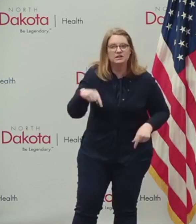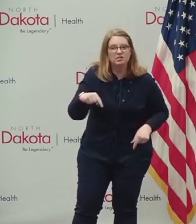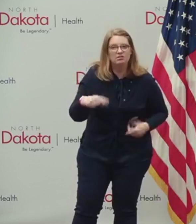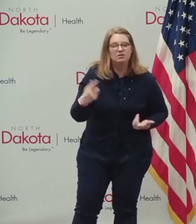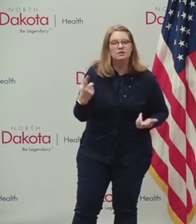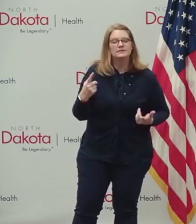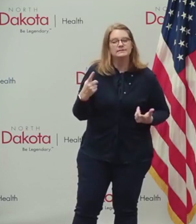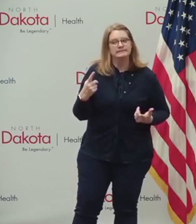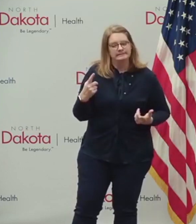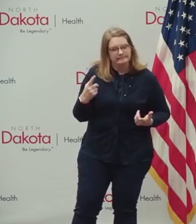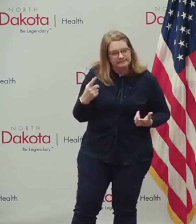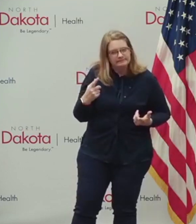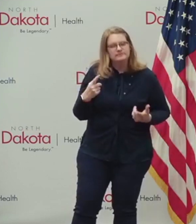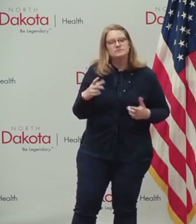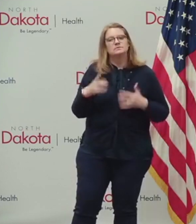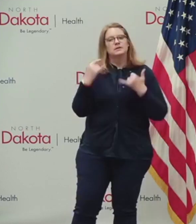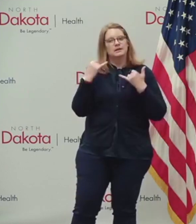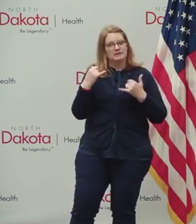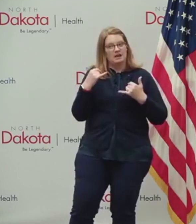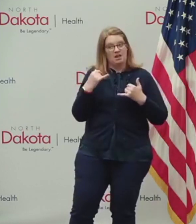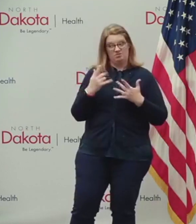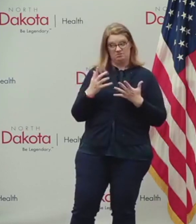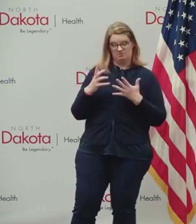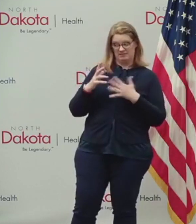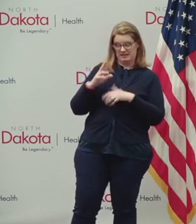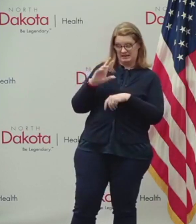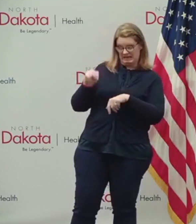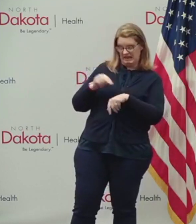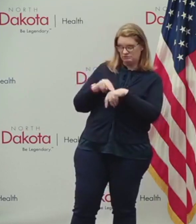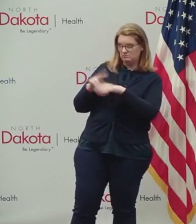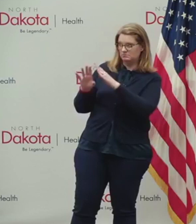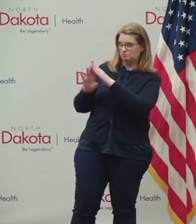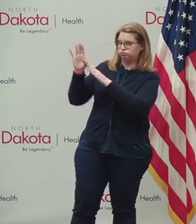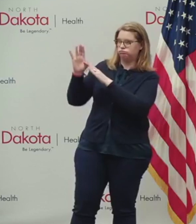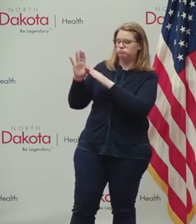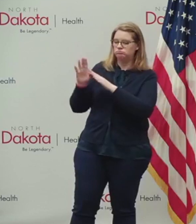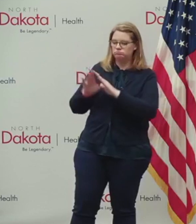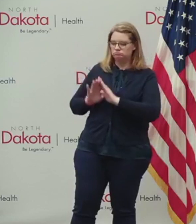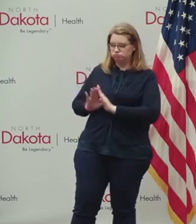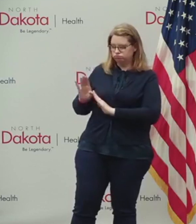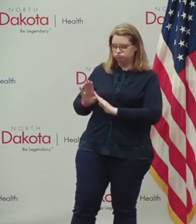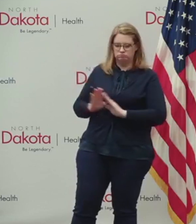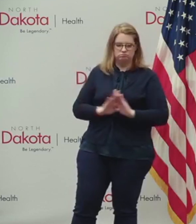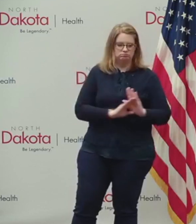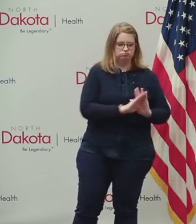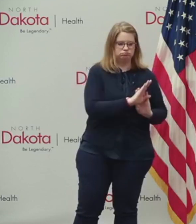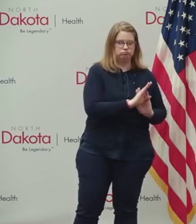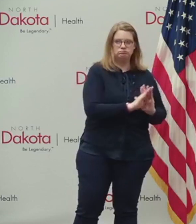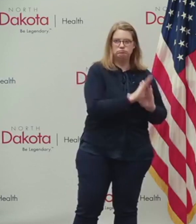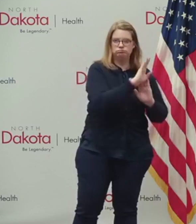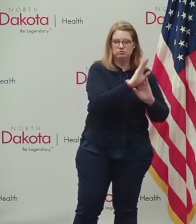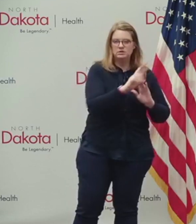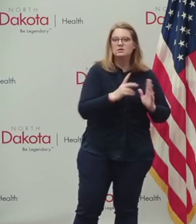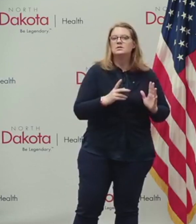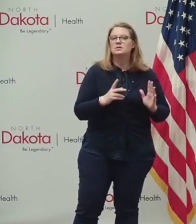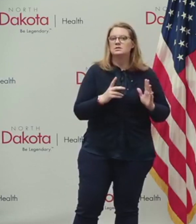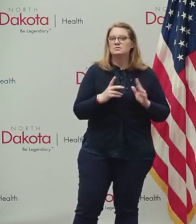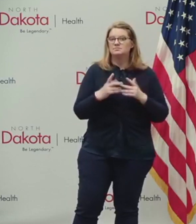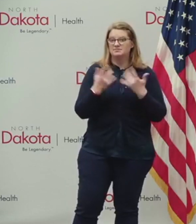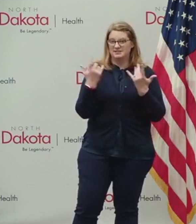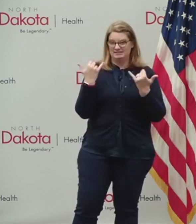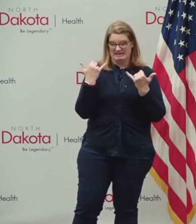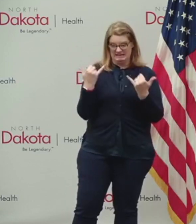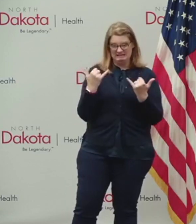as some of the rest of the nation maybe gets some respite, there's a large swath of states through the